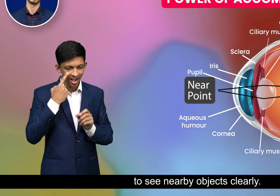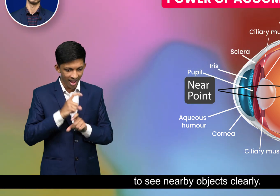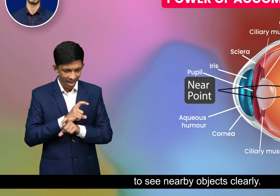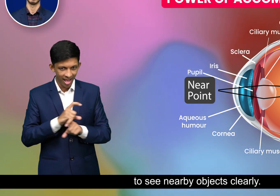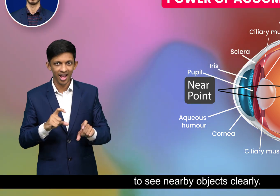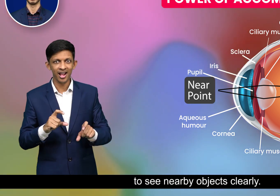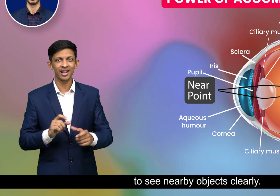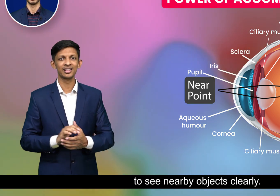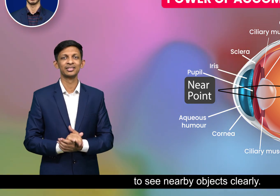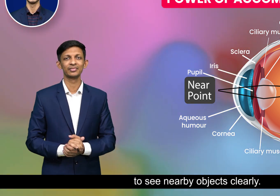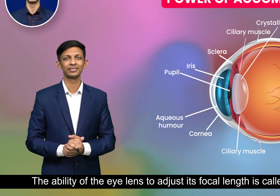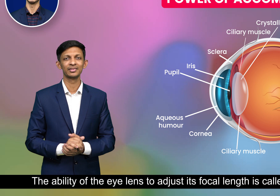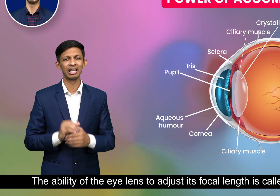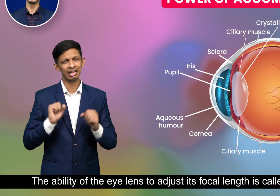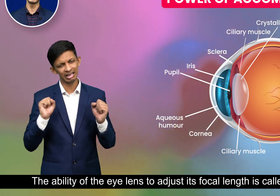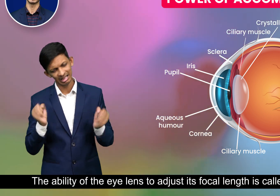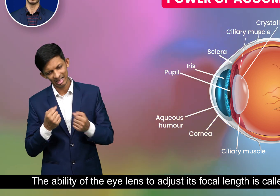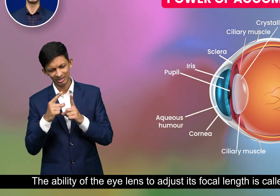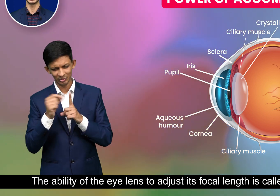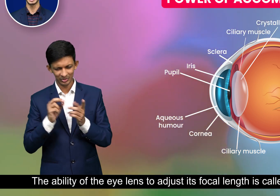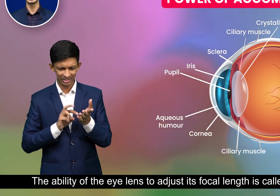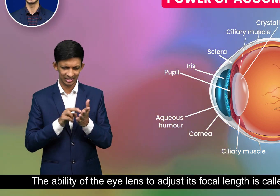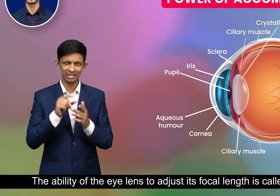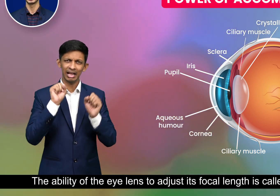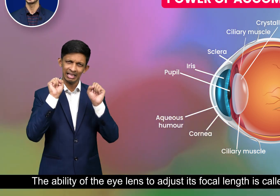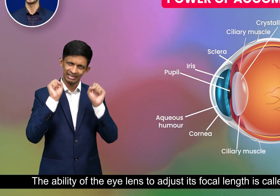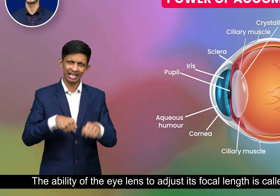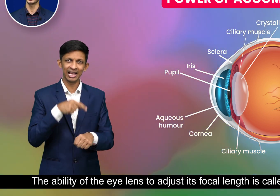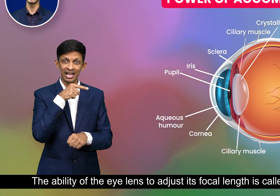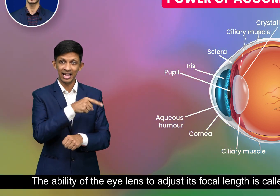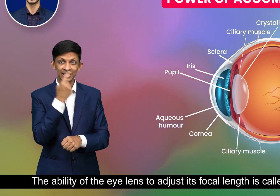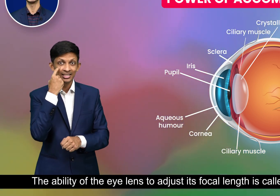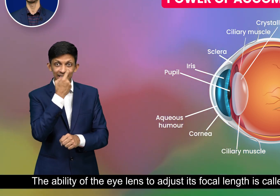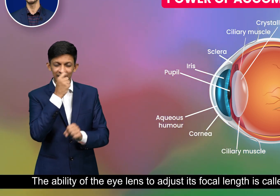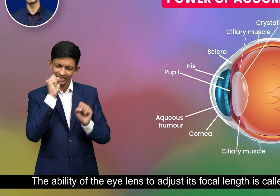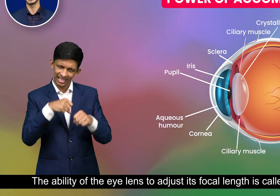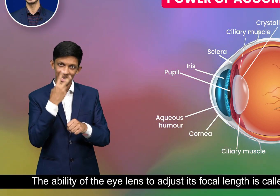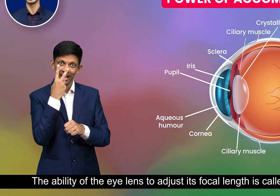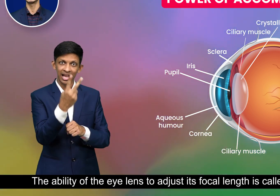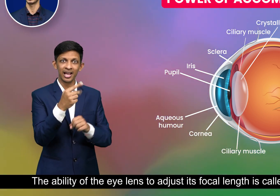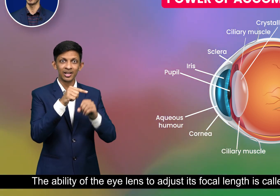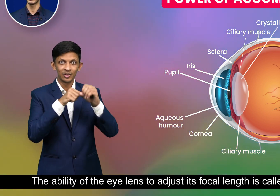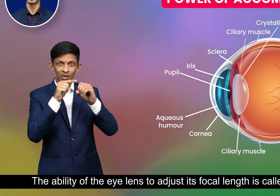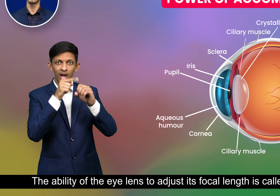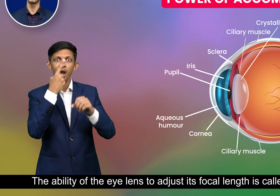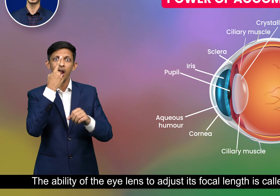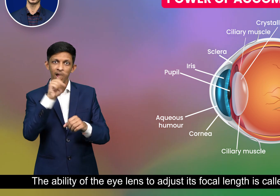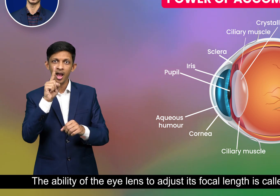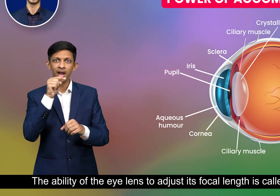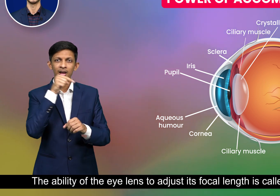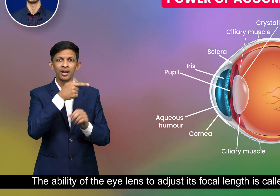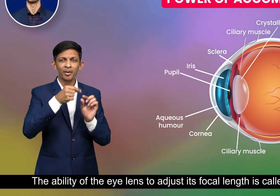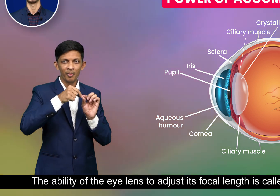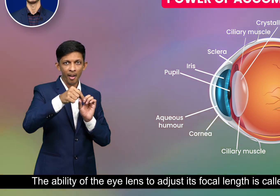The ability of the eye lens to adjust its focal length is called